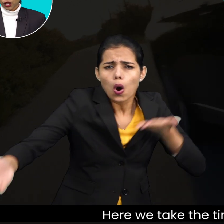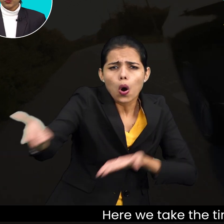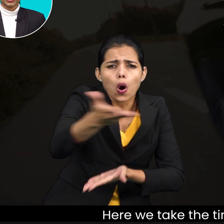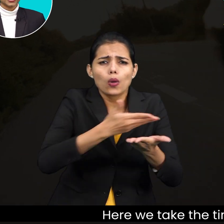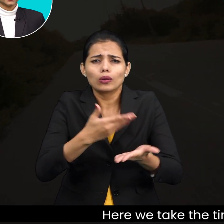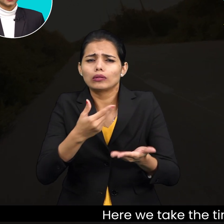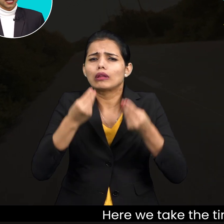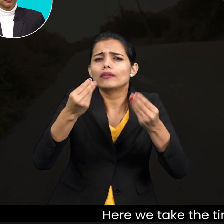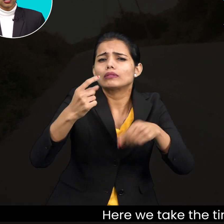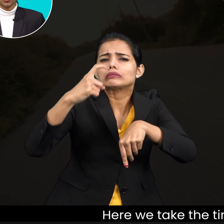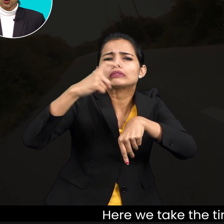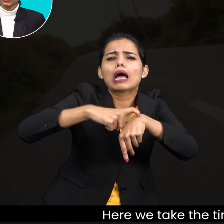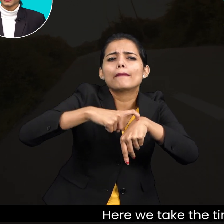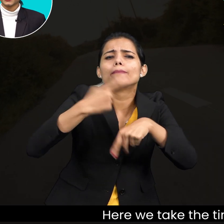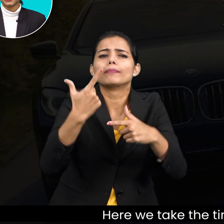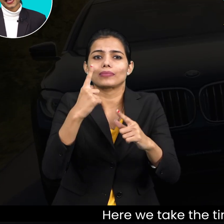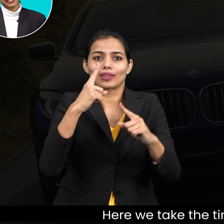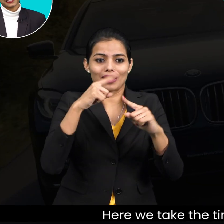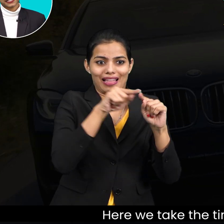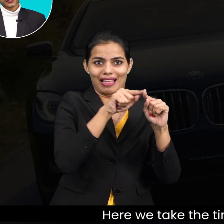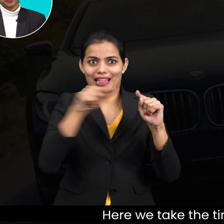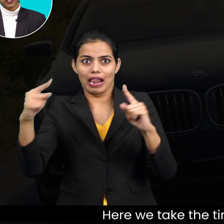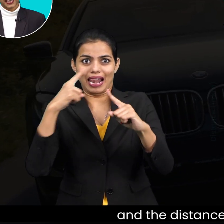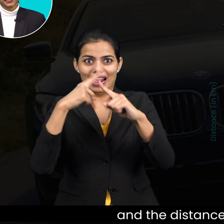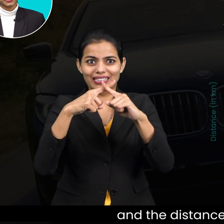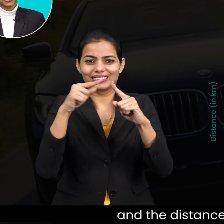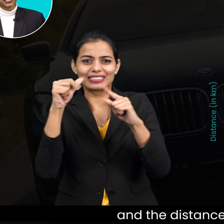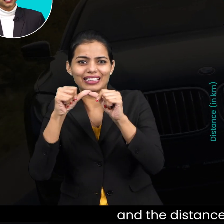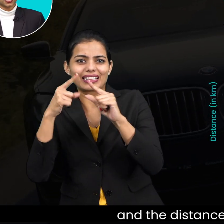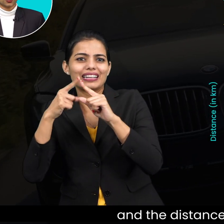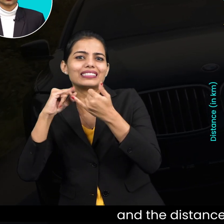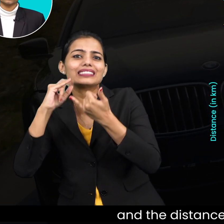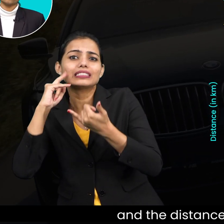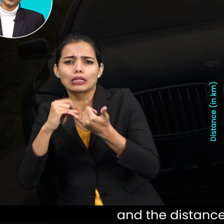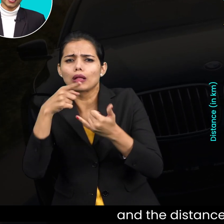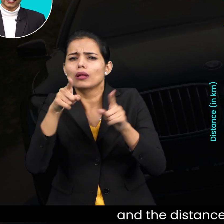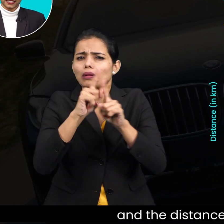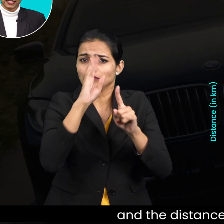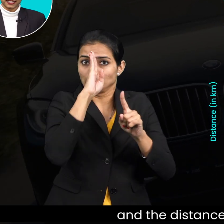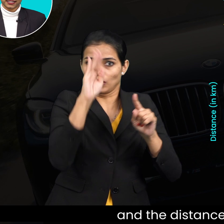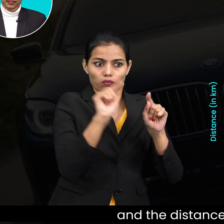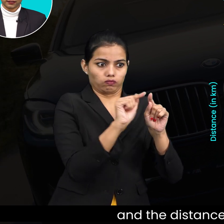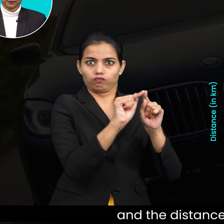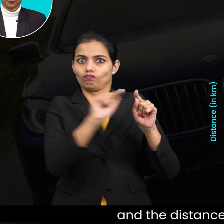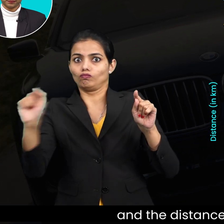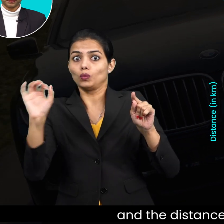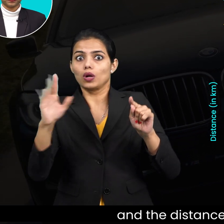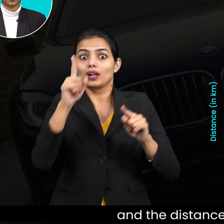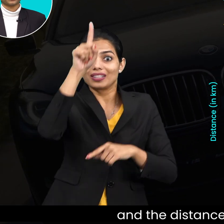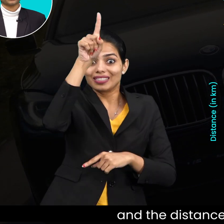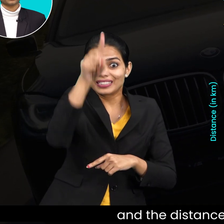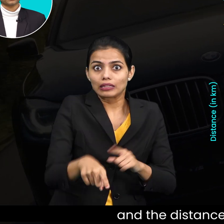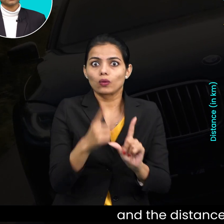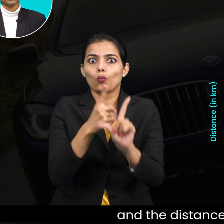Here, we take the time along the x-axis and the distance along the y-axis.